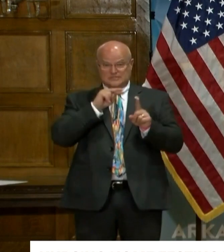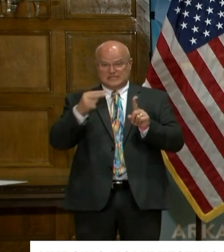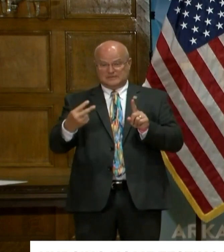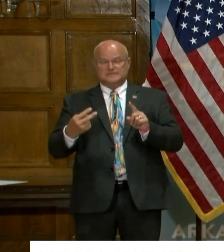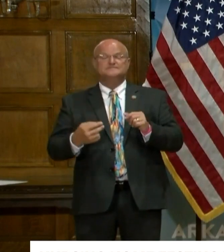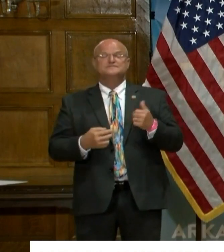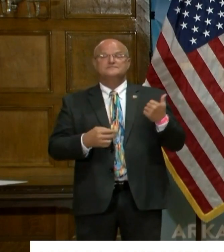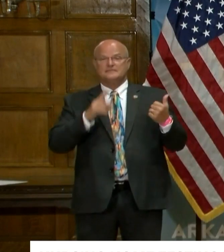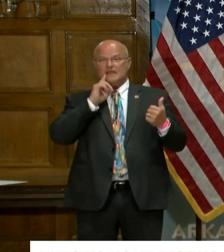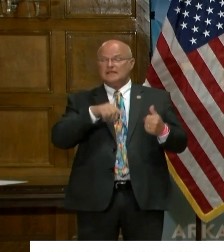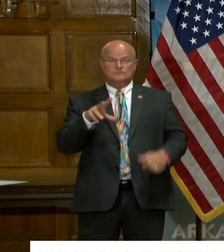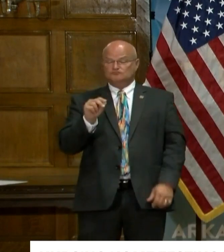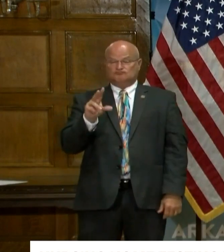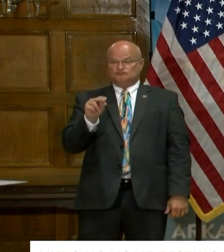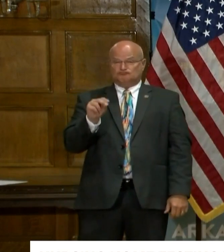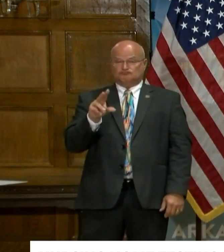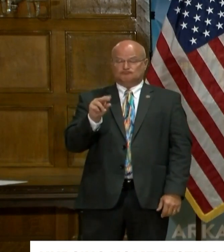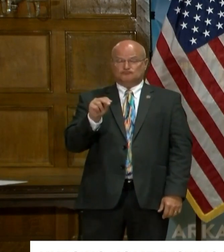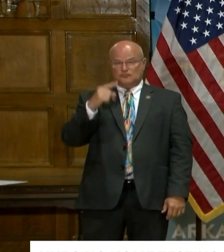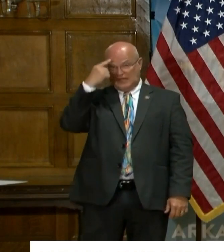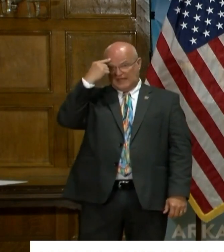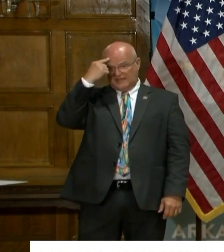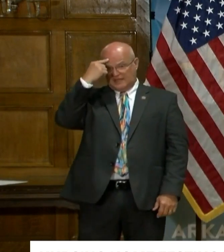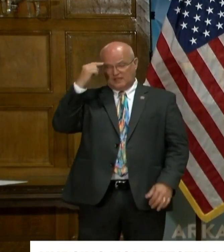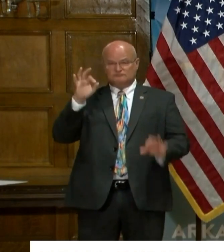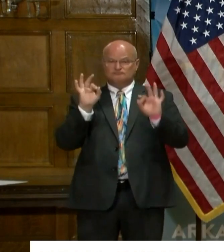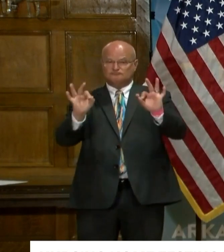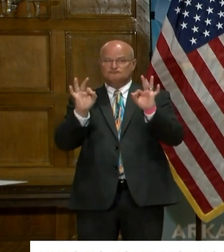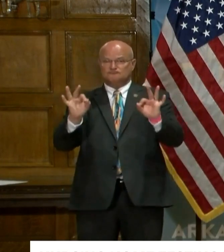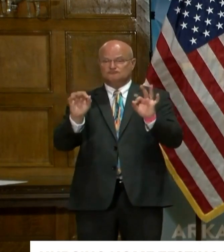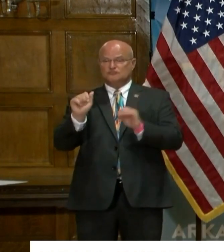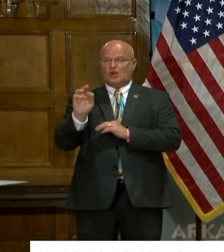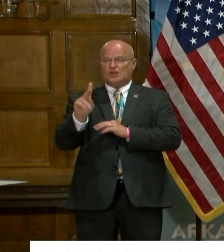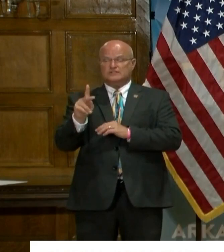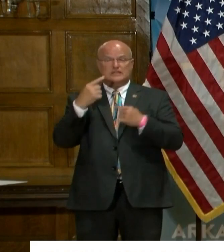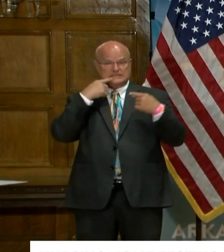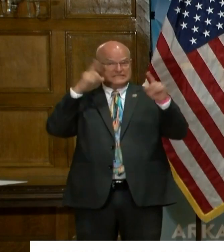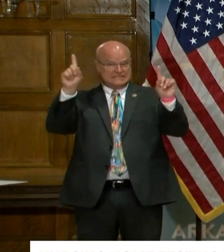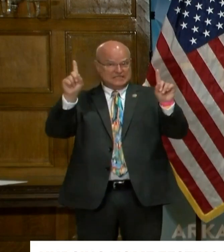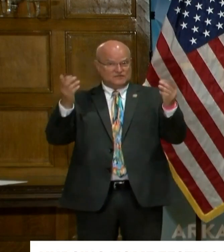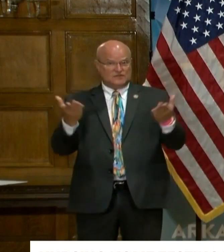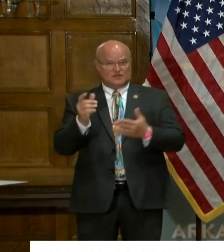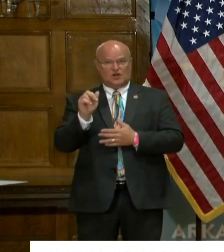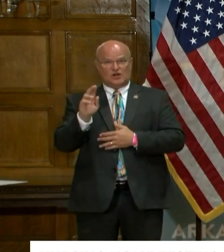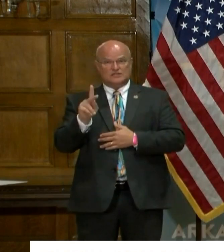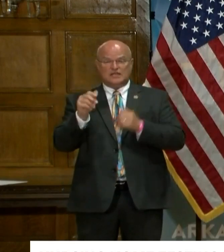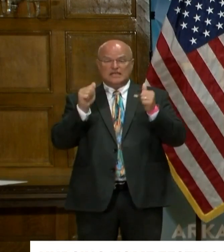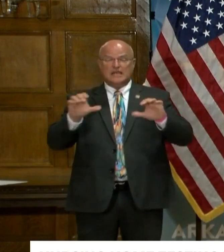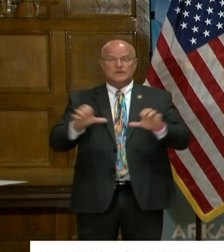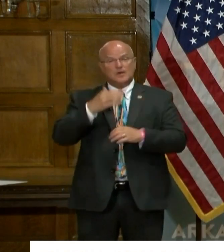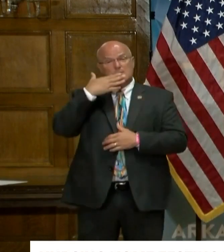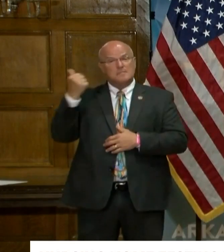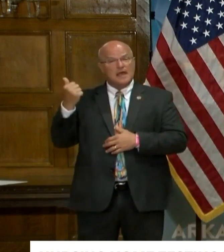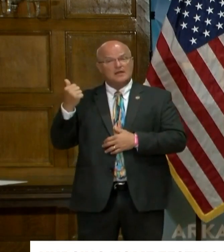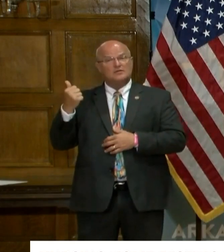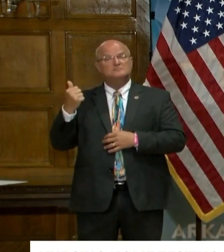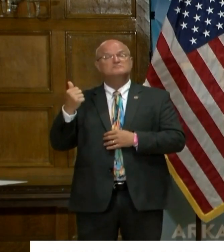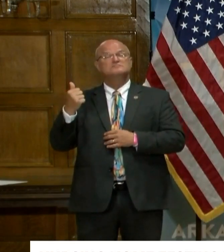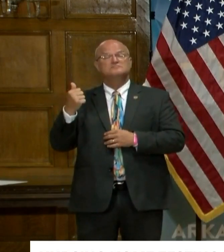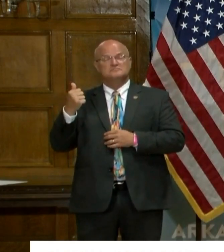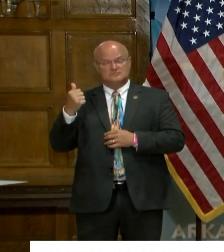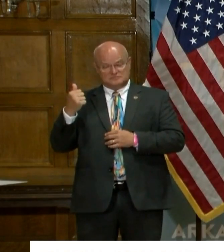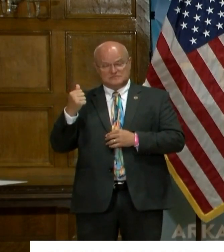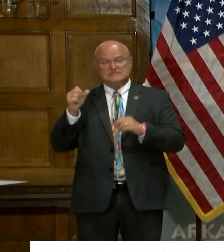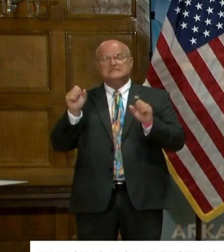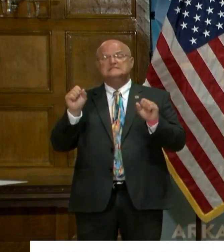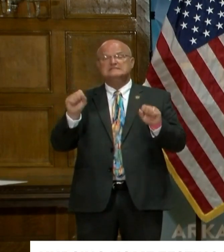on this, and the answer is no. I think it's going well and it's proving successful. Can we do it better?